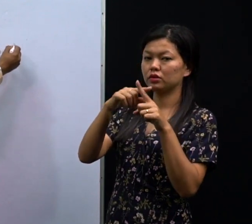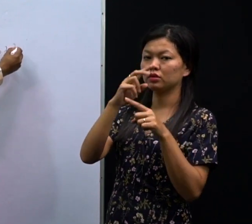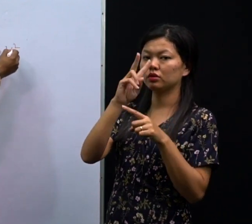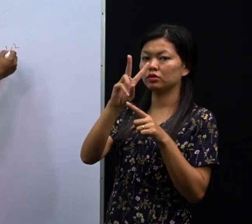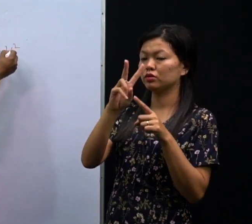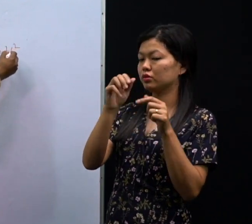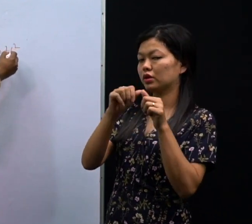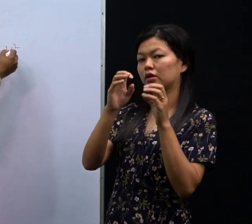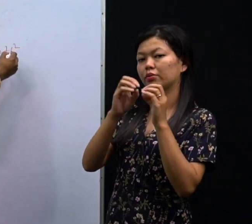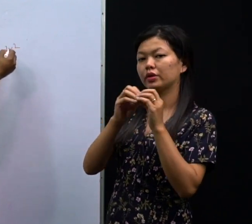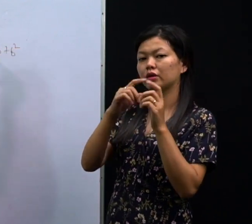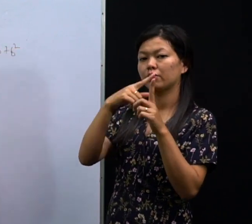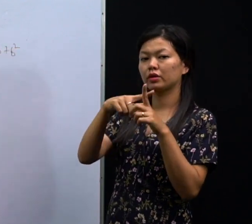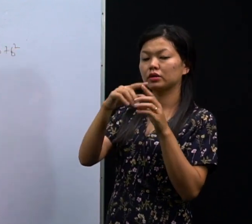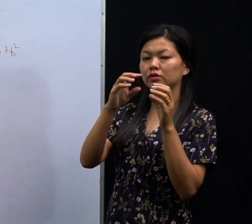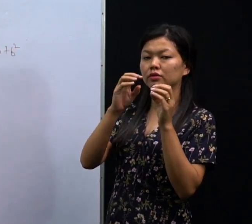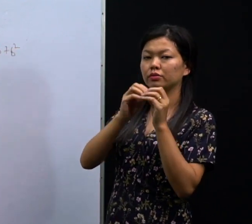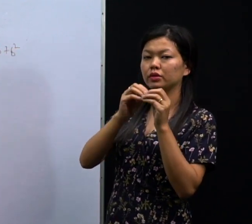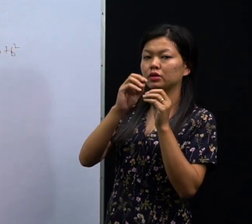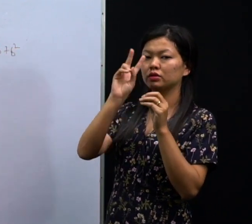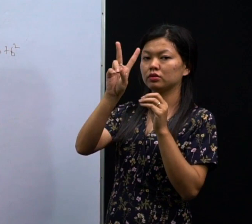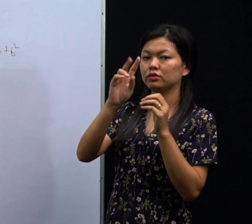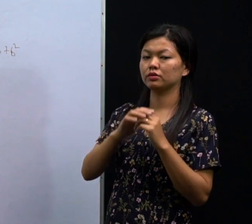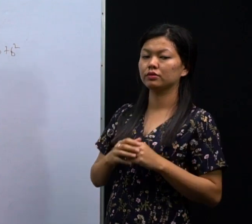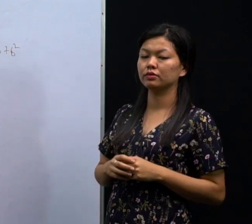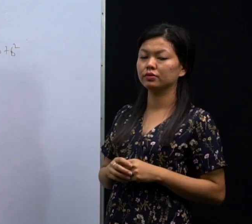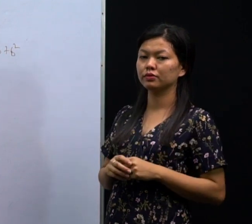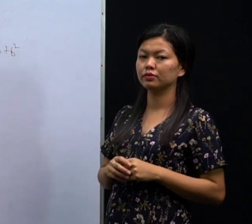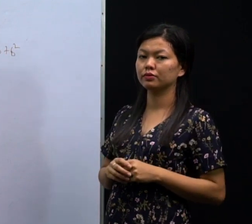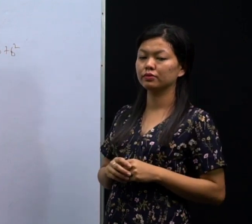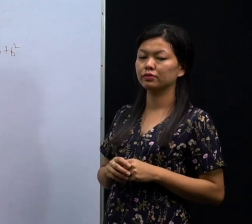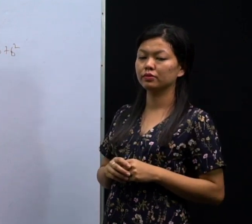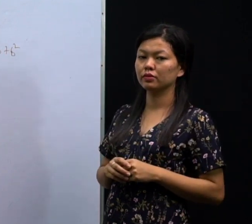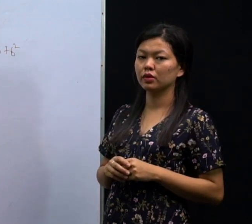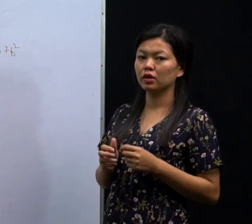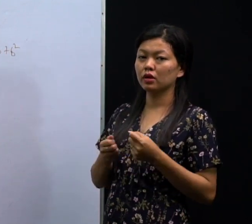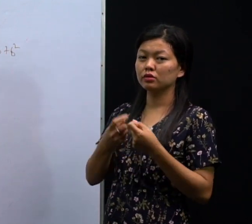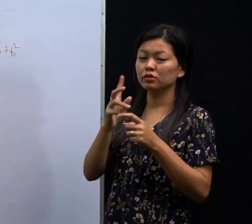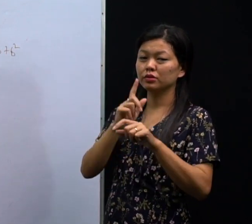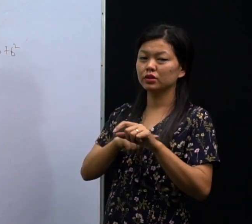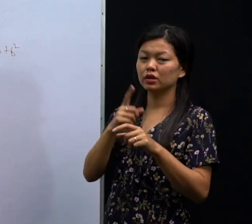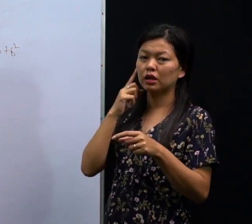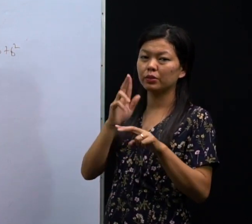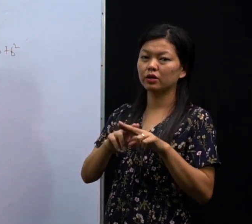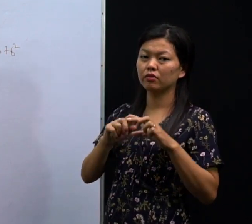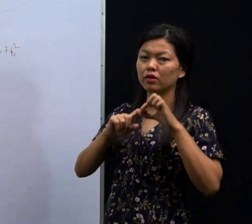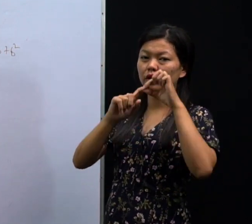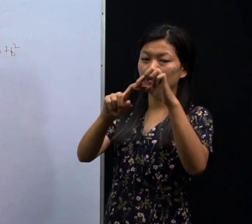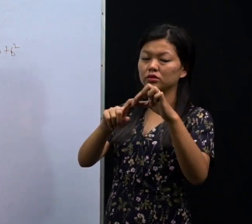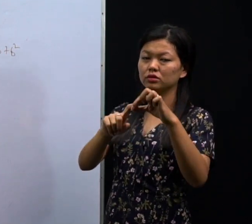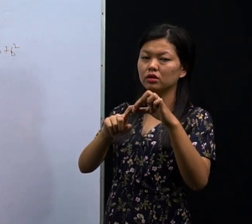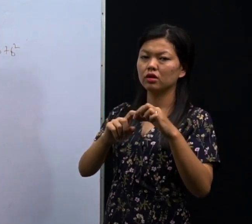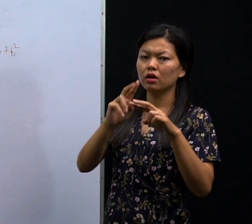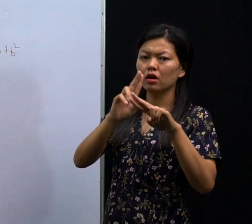b square. And very interesting part is there. Many a time, if I ask you what is